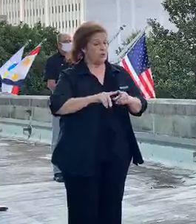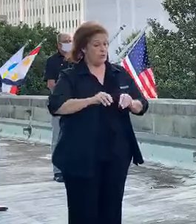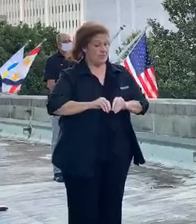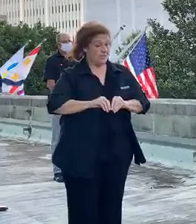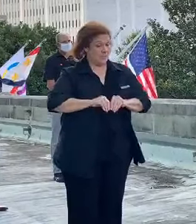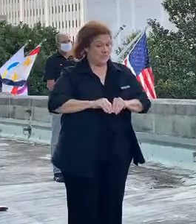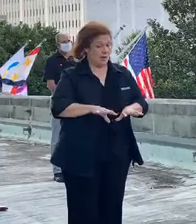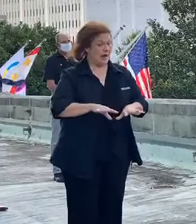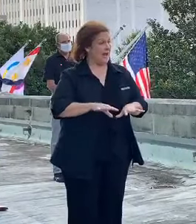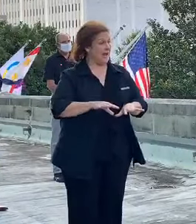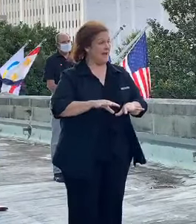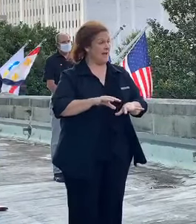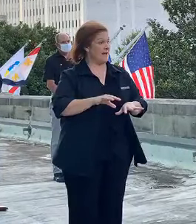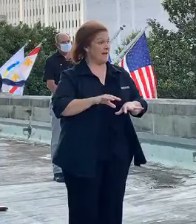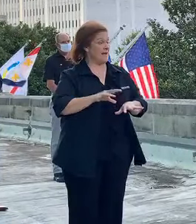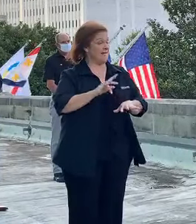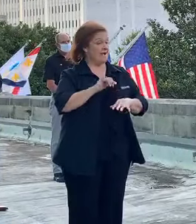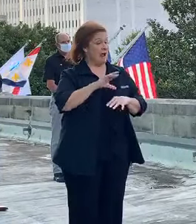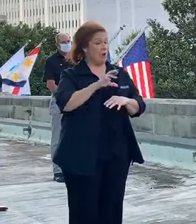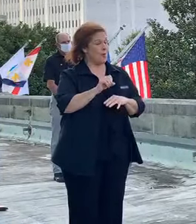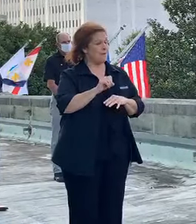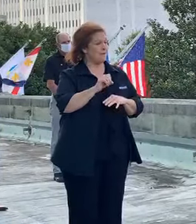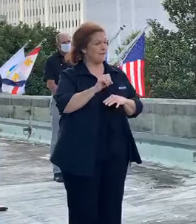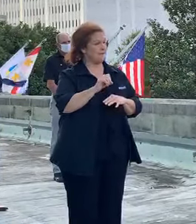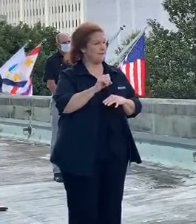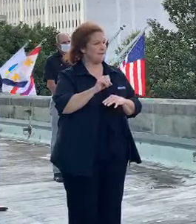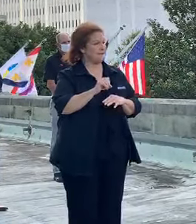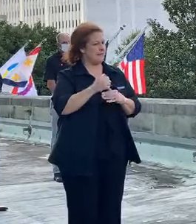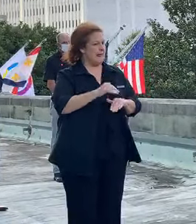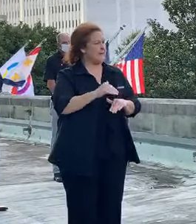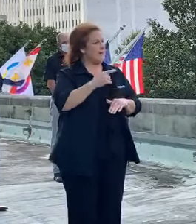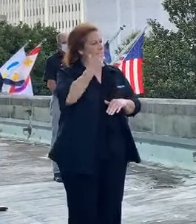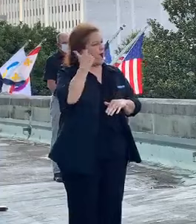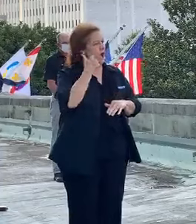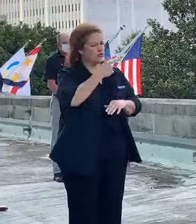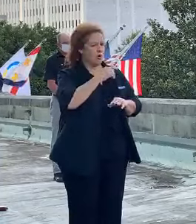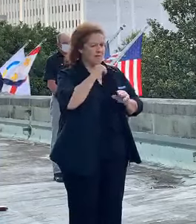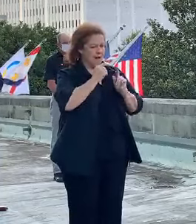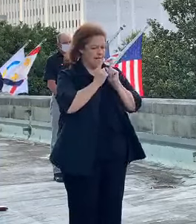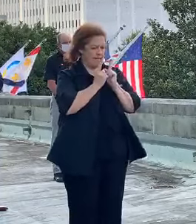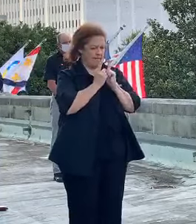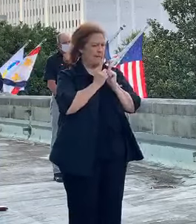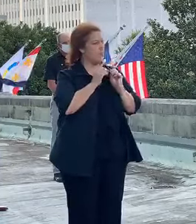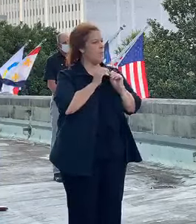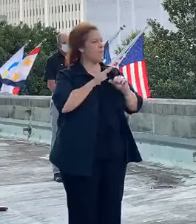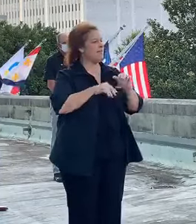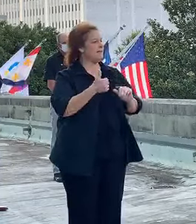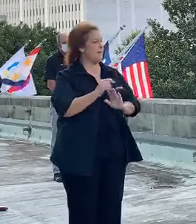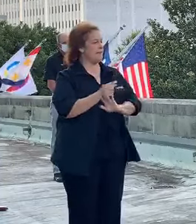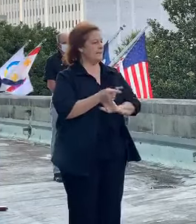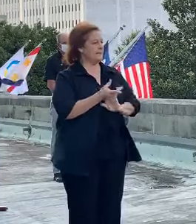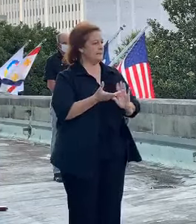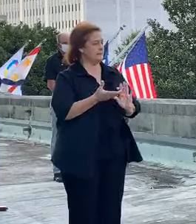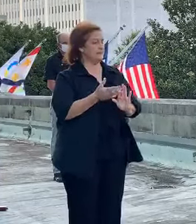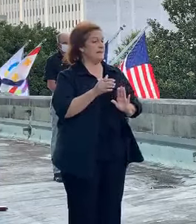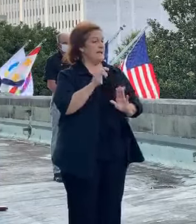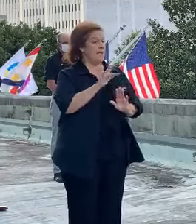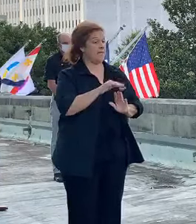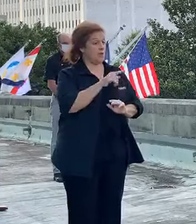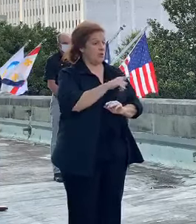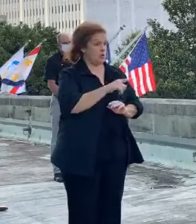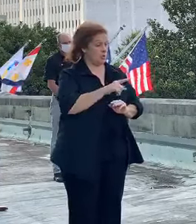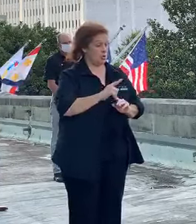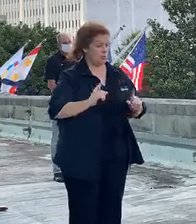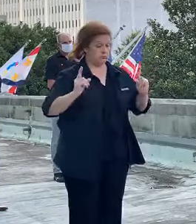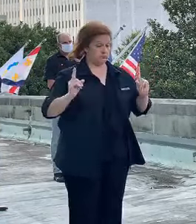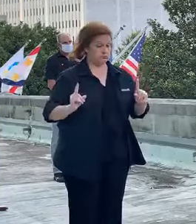absolutely limited because you're not in someone's immediate presence for longer than 10 minutes. In spaces that are